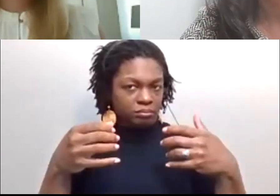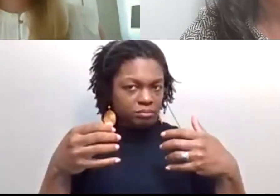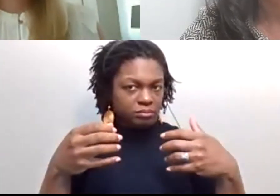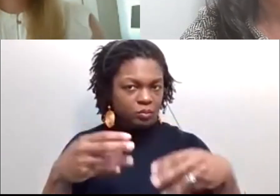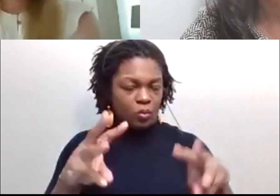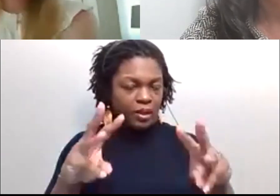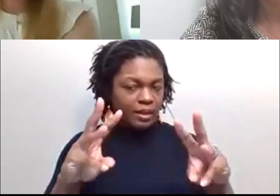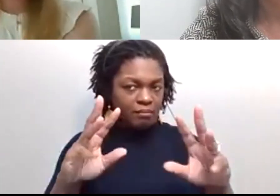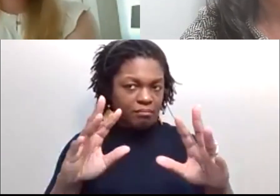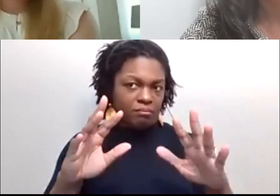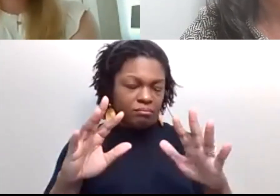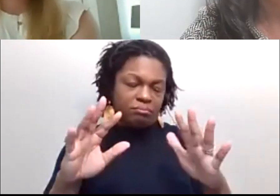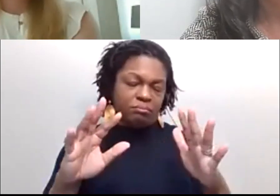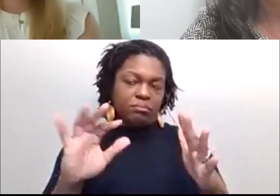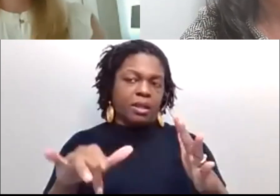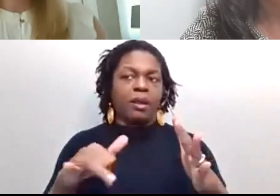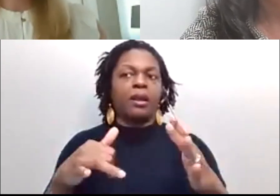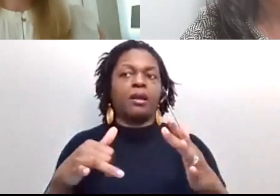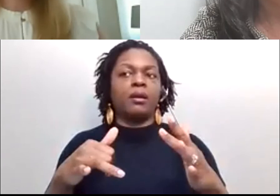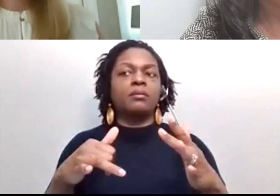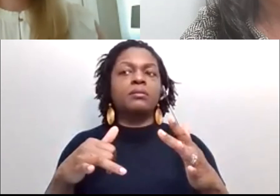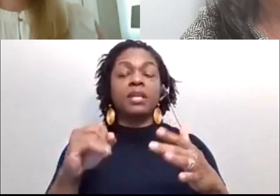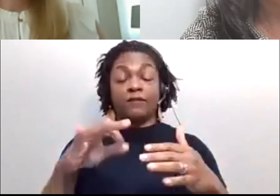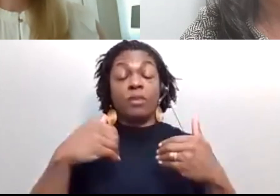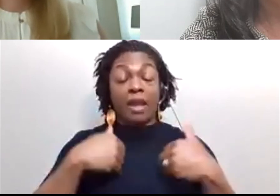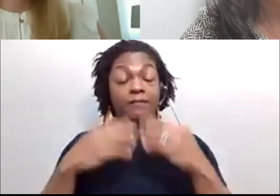the virtual meetings are conducted.